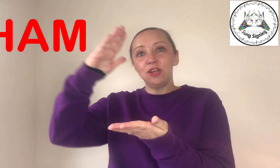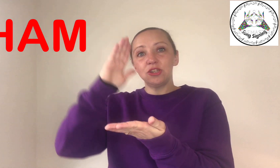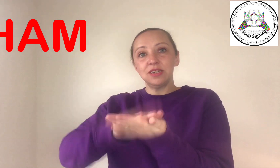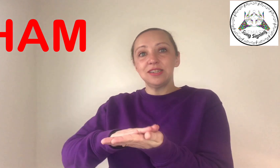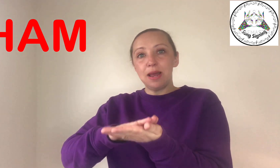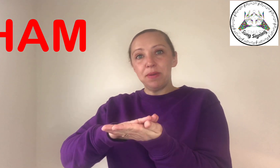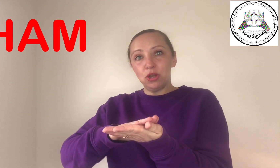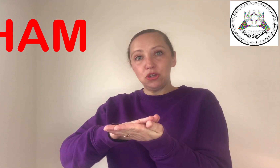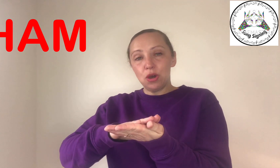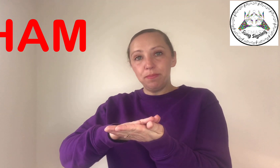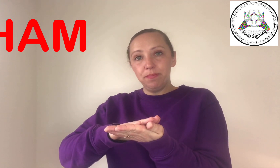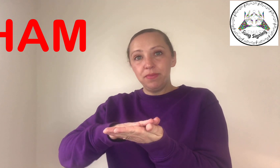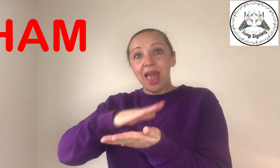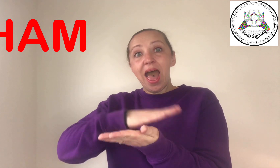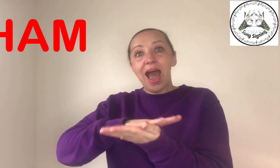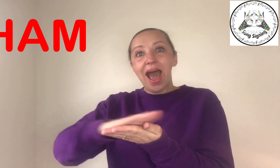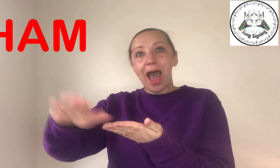just gonna slap it on top. Ham.